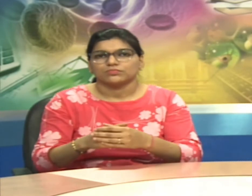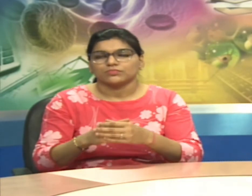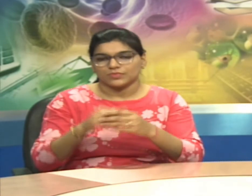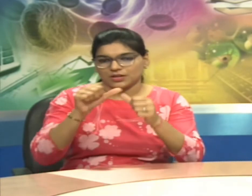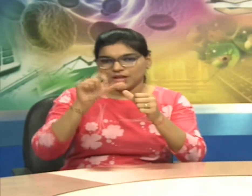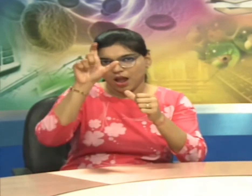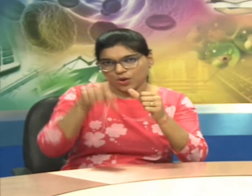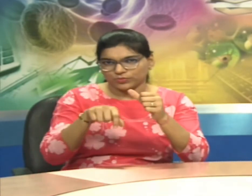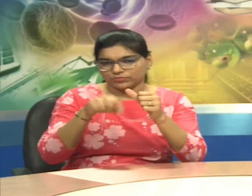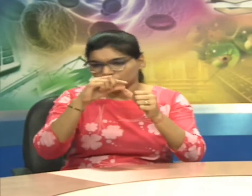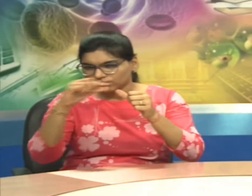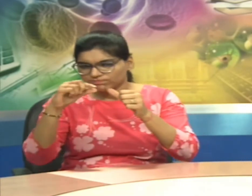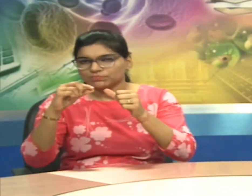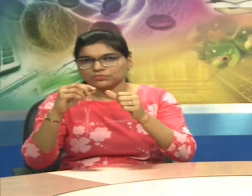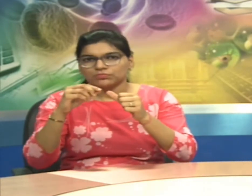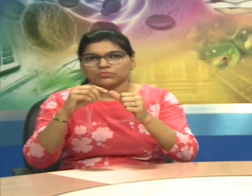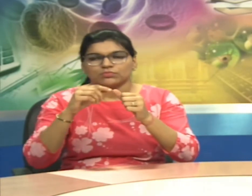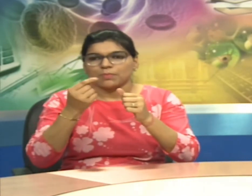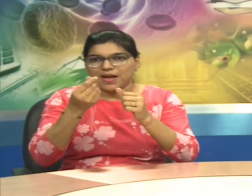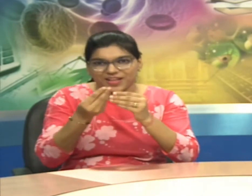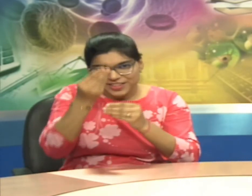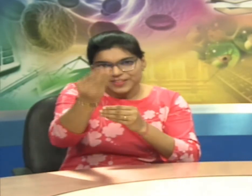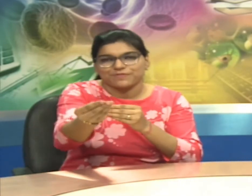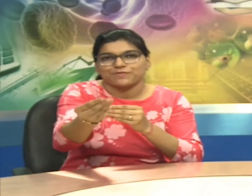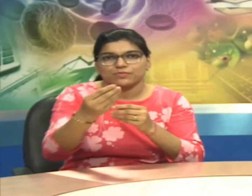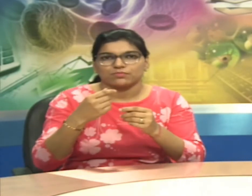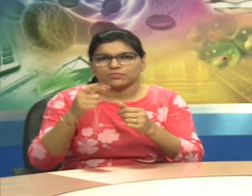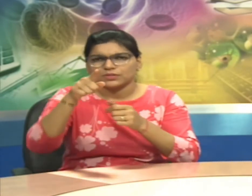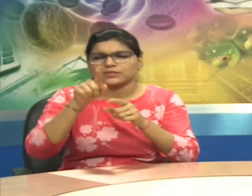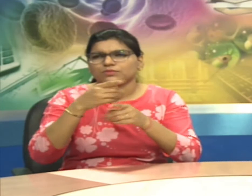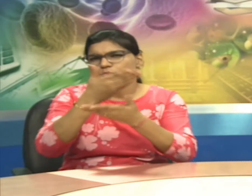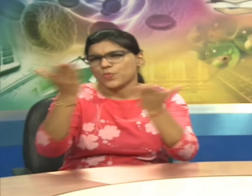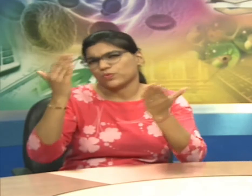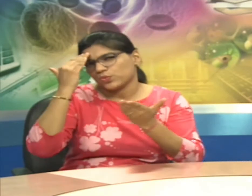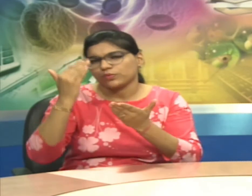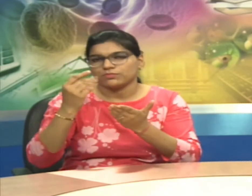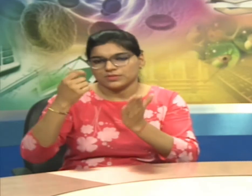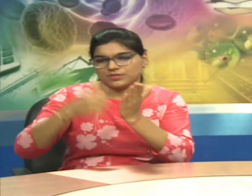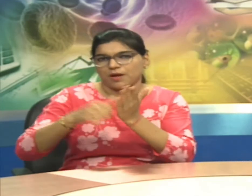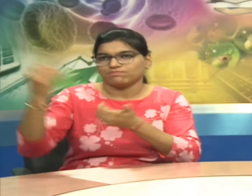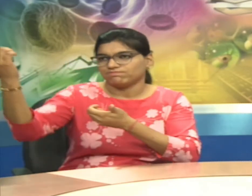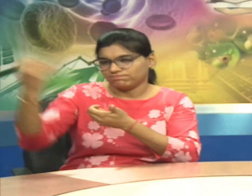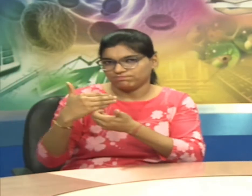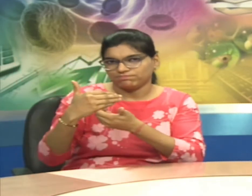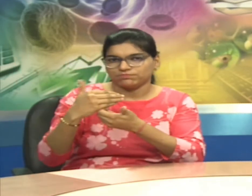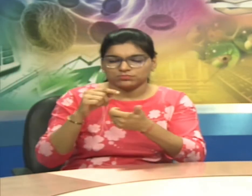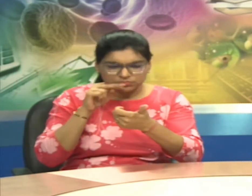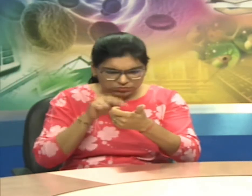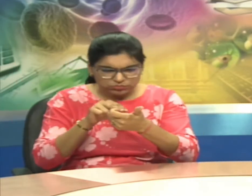Next word is sanction. For example, you all have seen the messages come